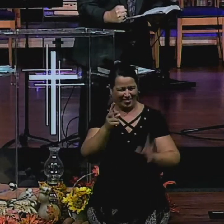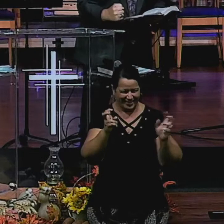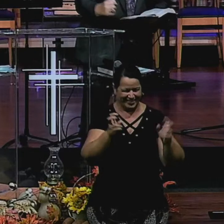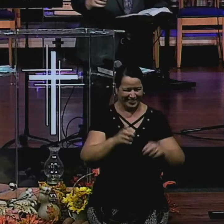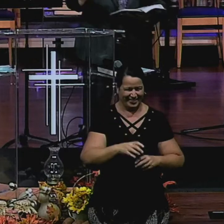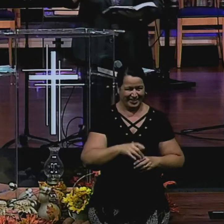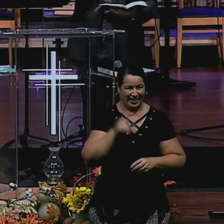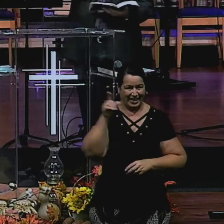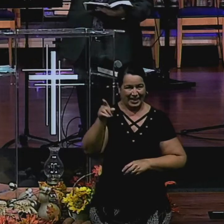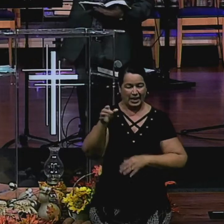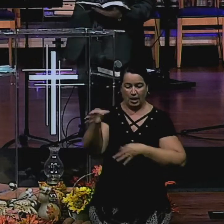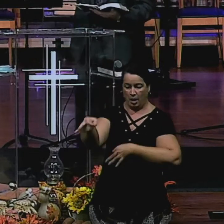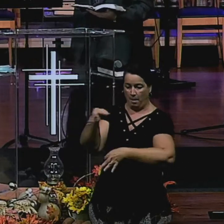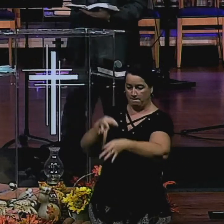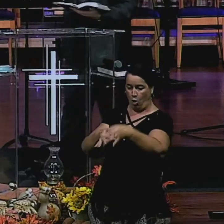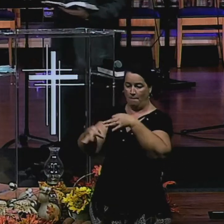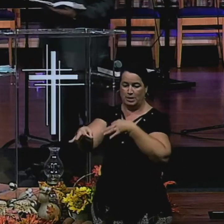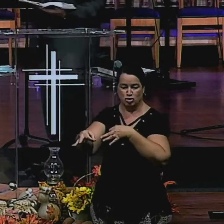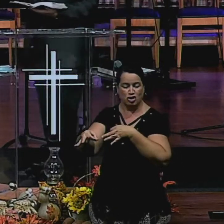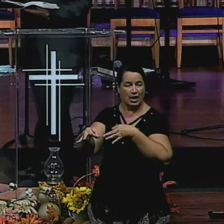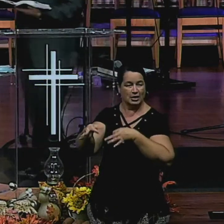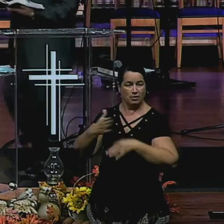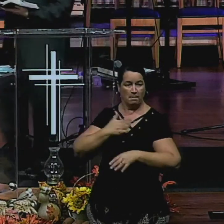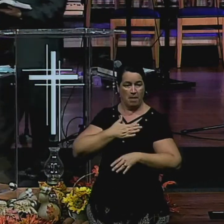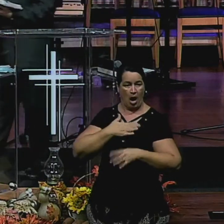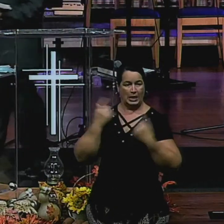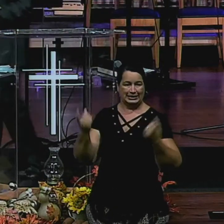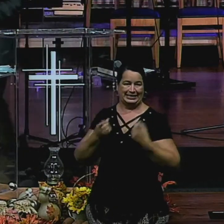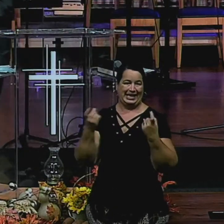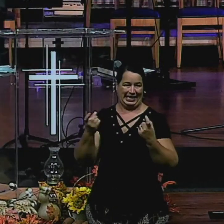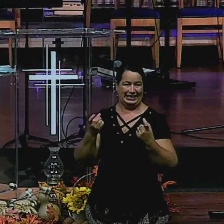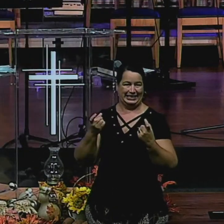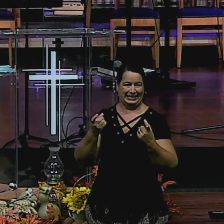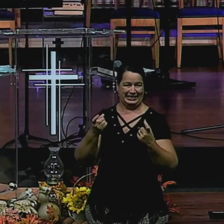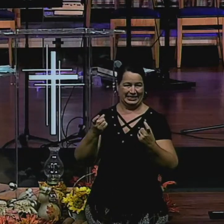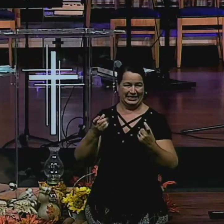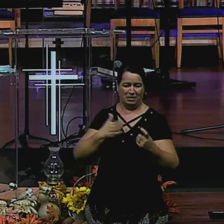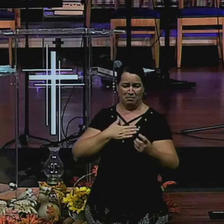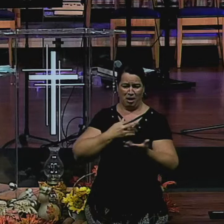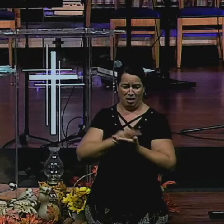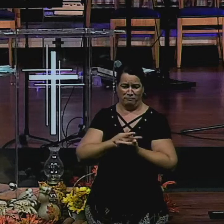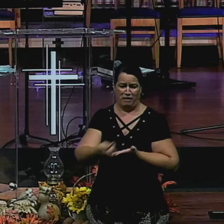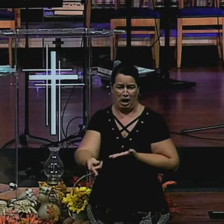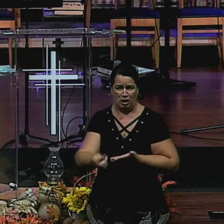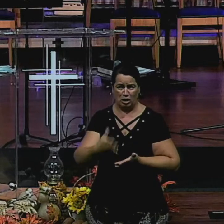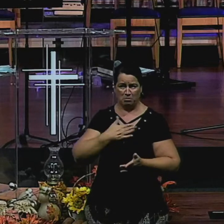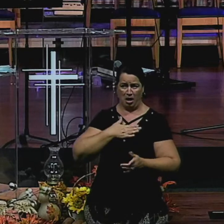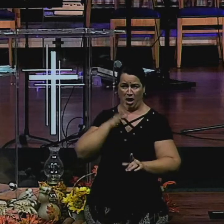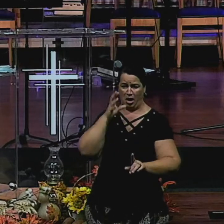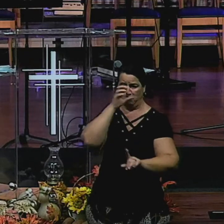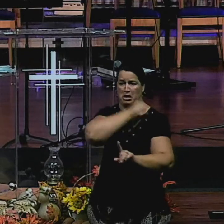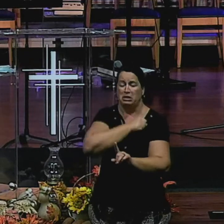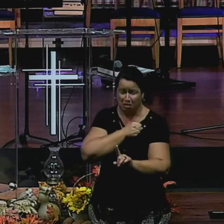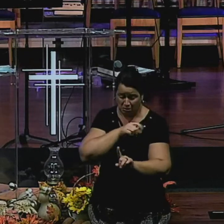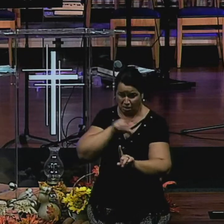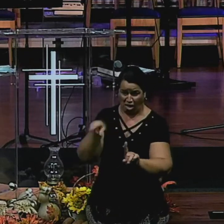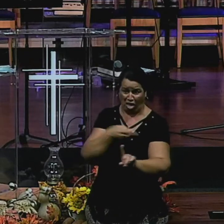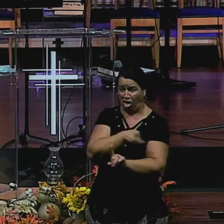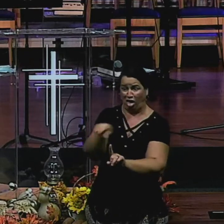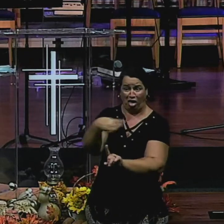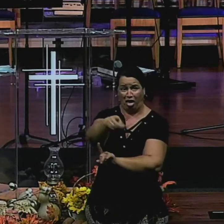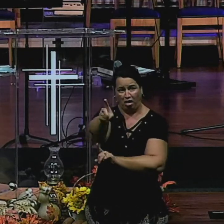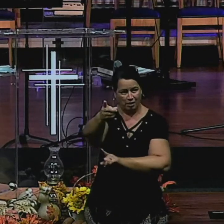sins, our missing of the mark, our foibles, our failures, our mess ups,